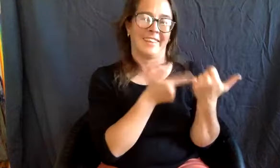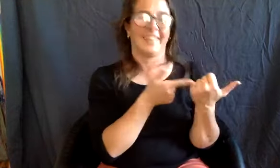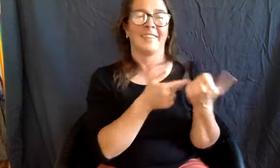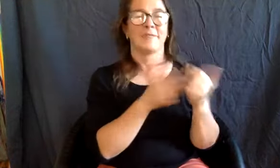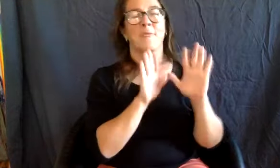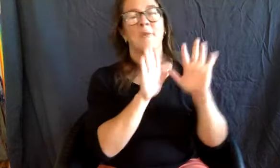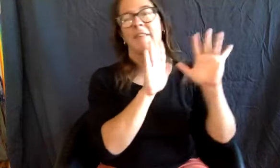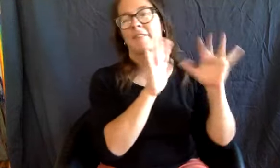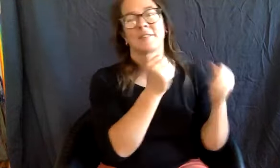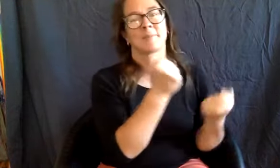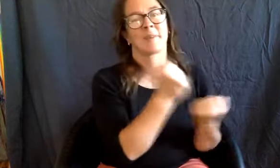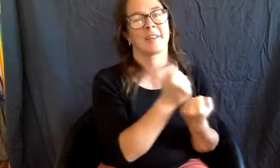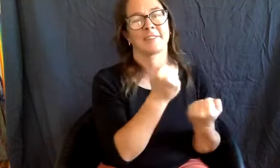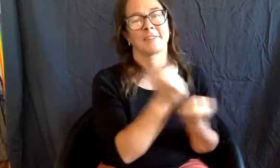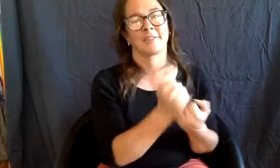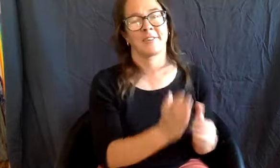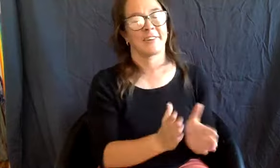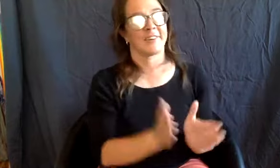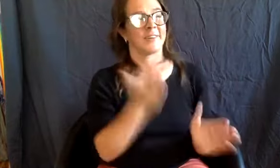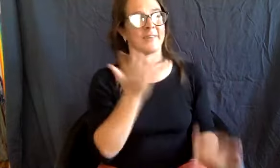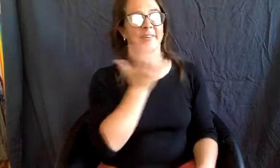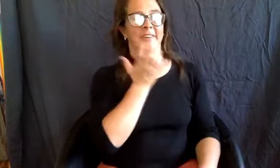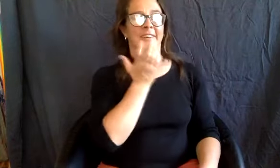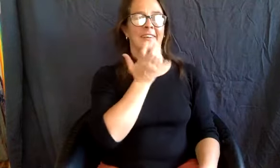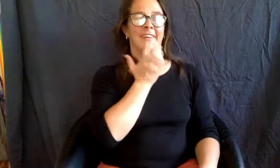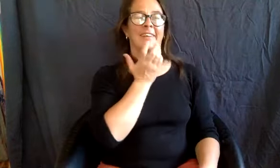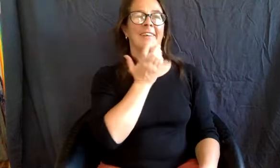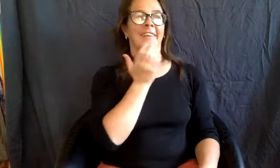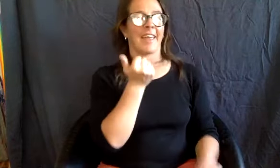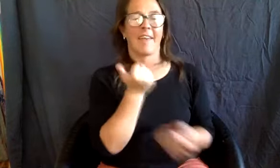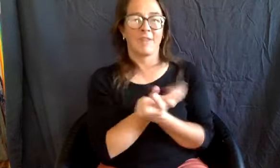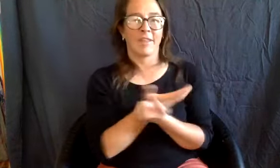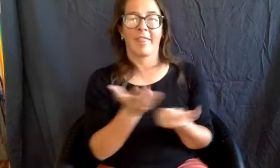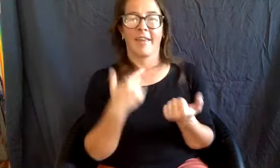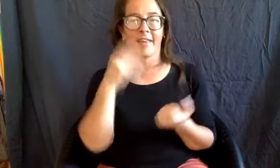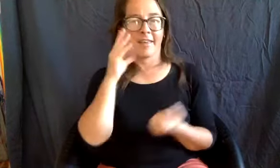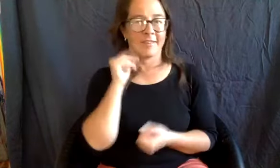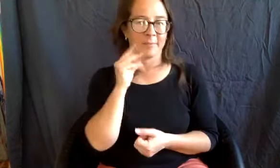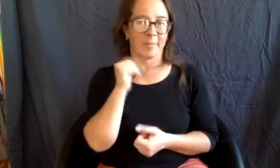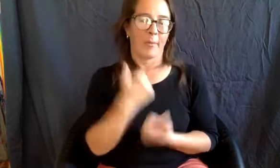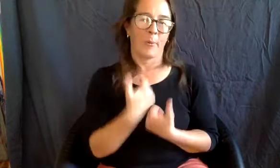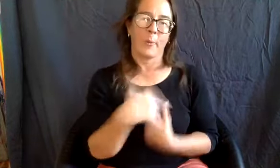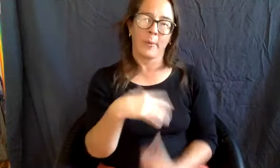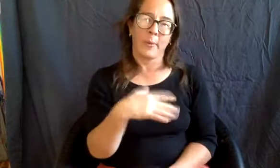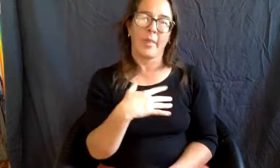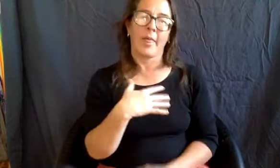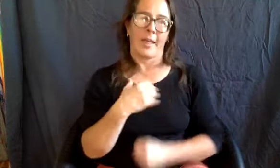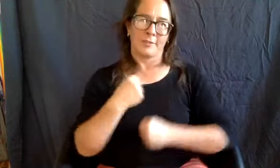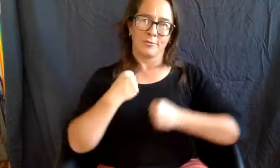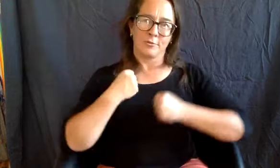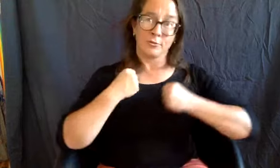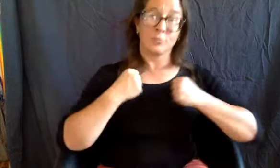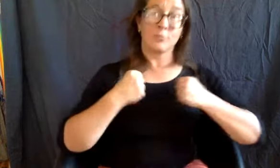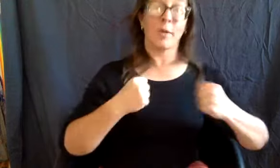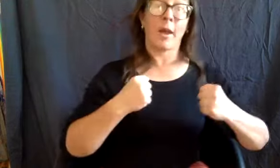and I spilled my guts to my sponsor in front of the Hamburglar and Grimace and Ronald McDonald. I always thought it'd